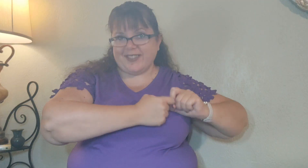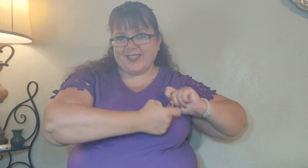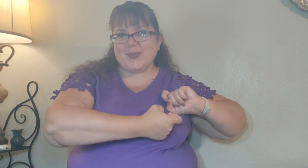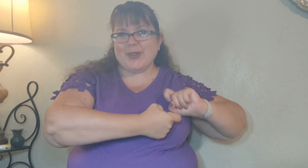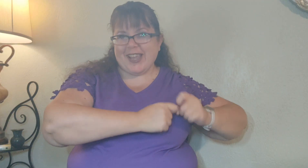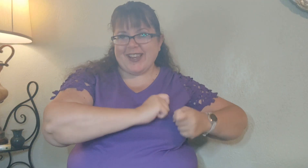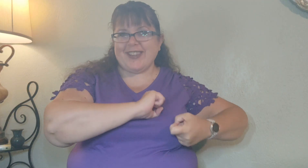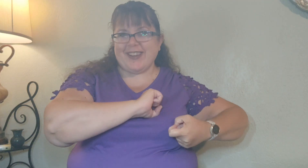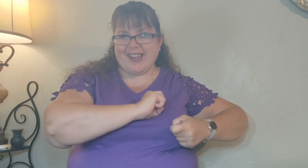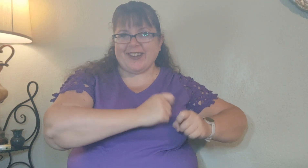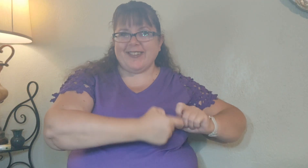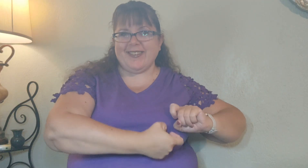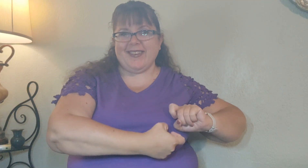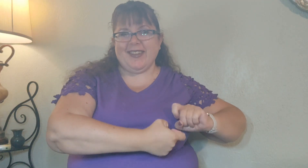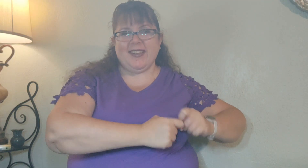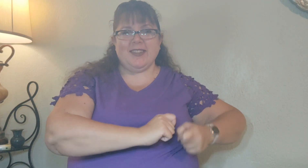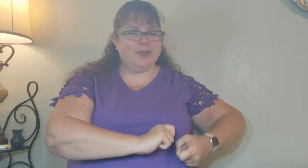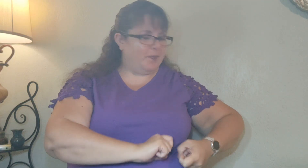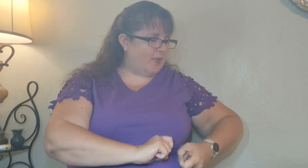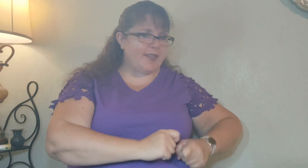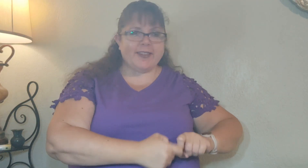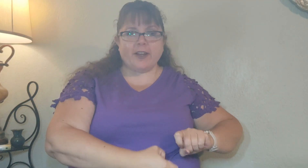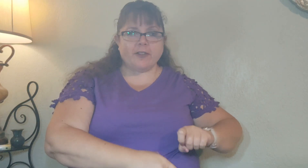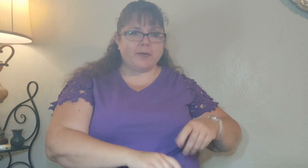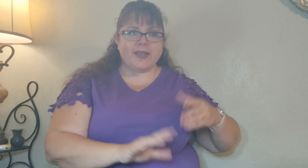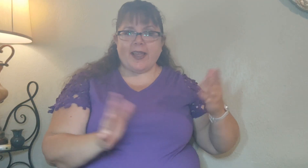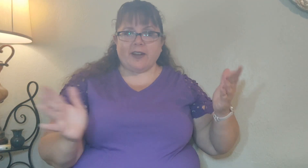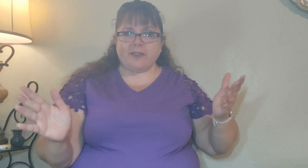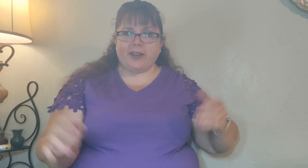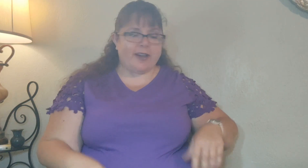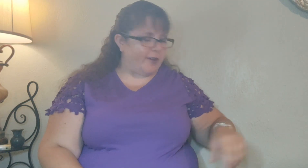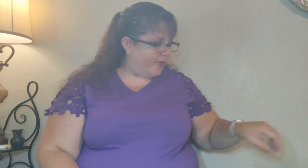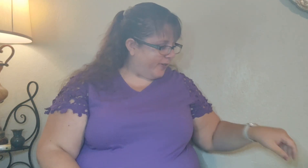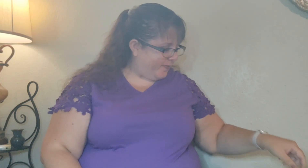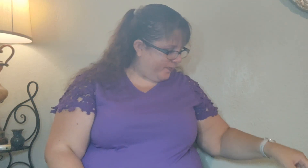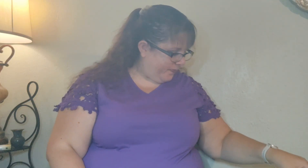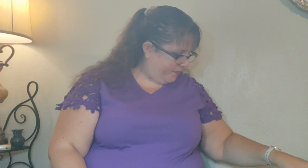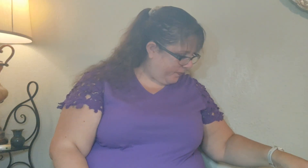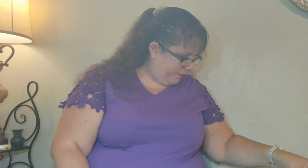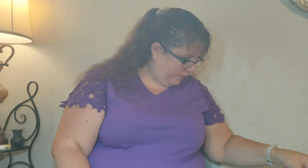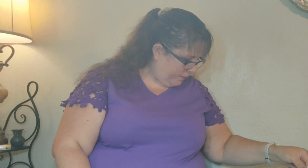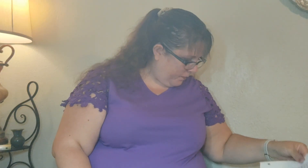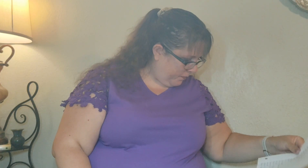twist to braid your hair. And then all the way down, however.